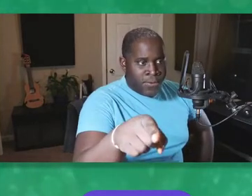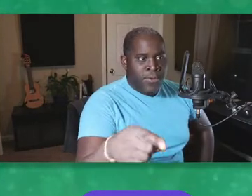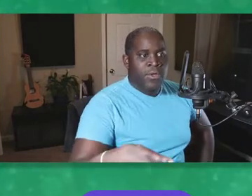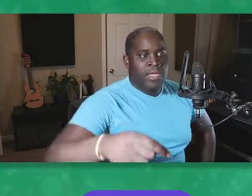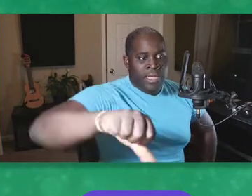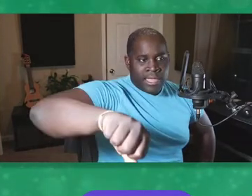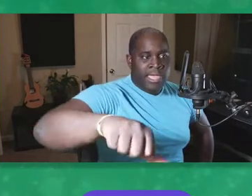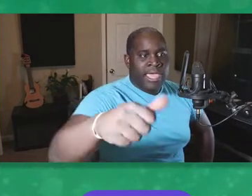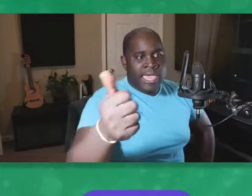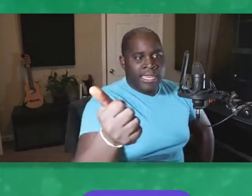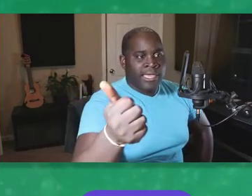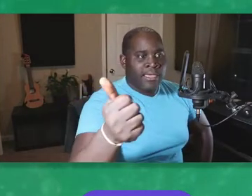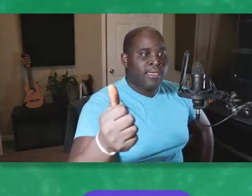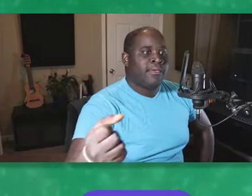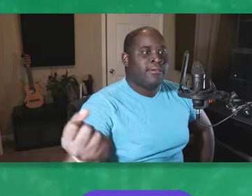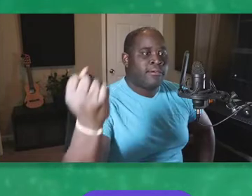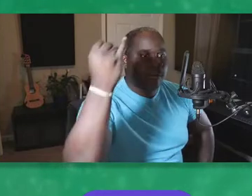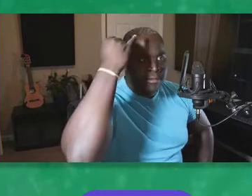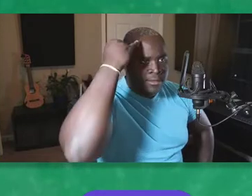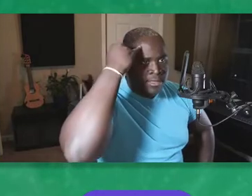You, any